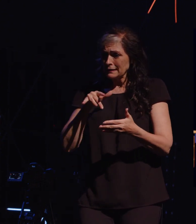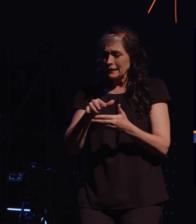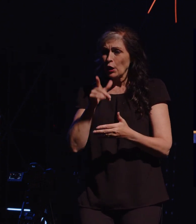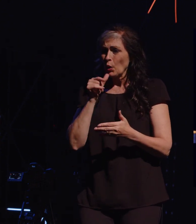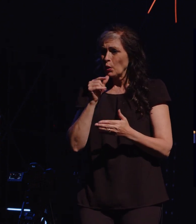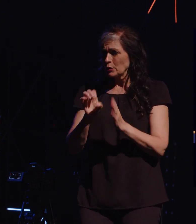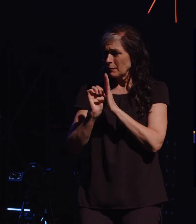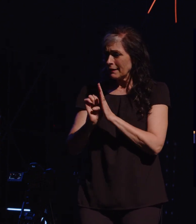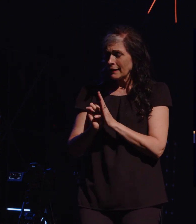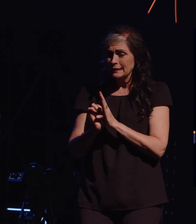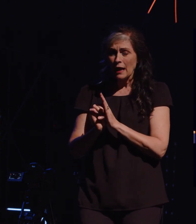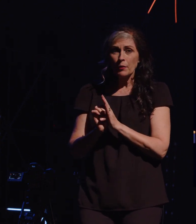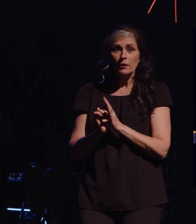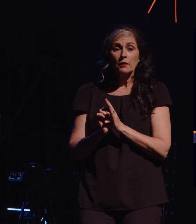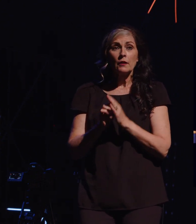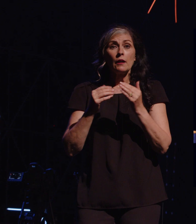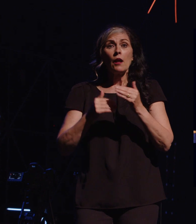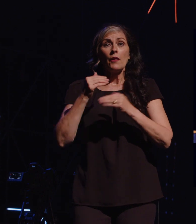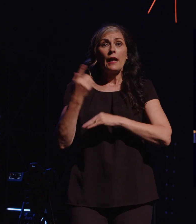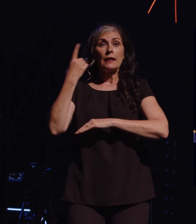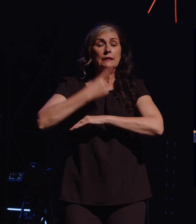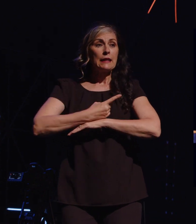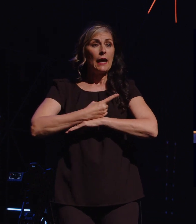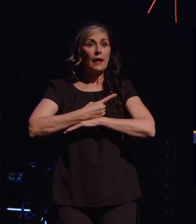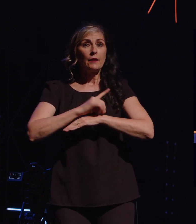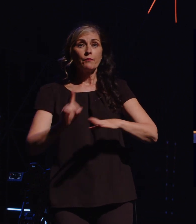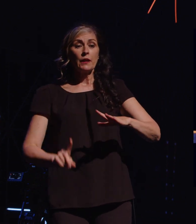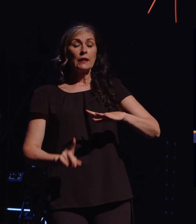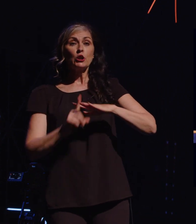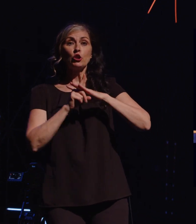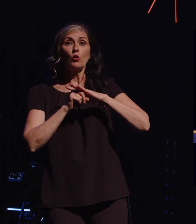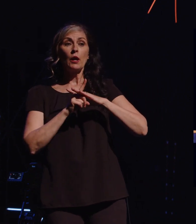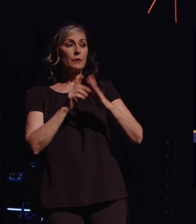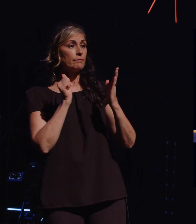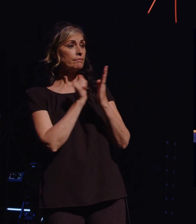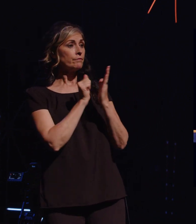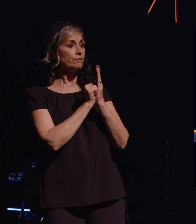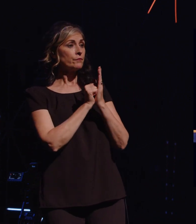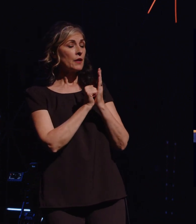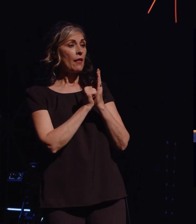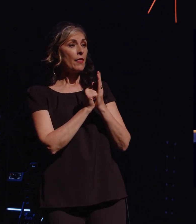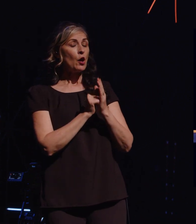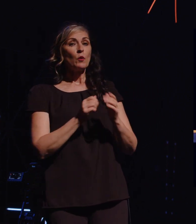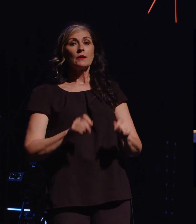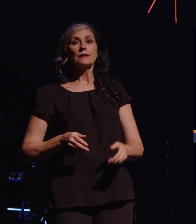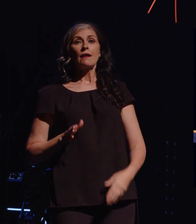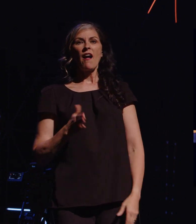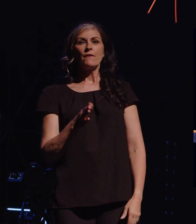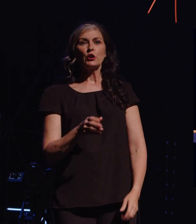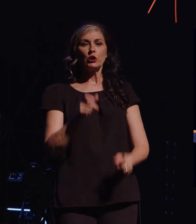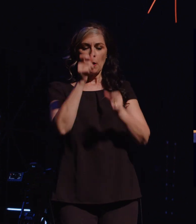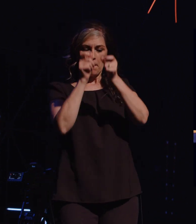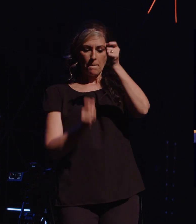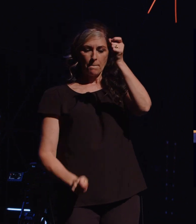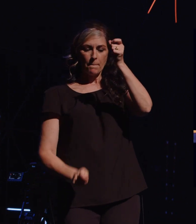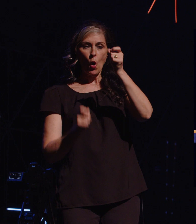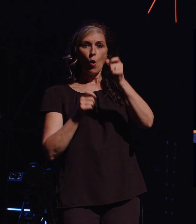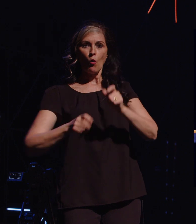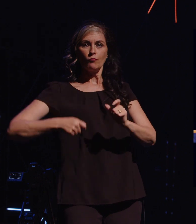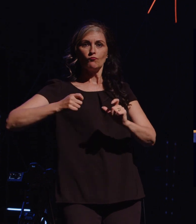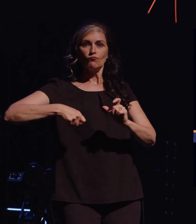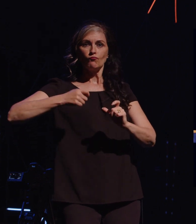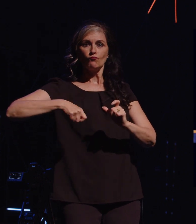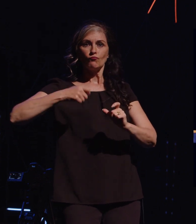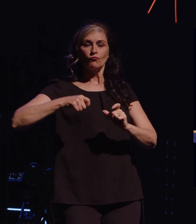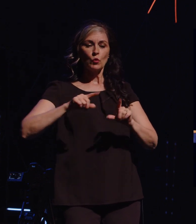to be that example? He said the day after he got cut, he showed up to his door, and there was a fishing pole right next to his door. And there was a